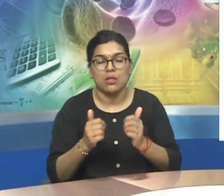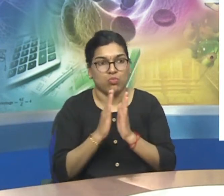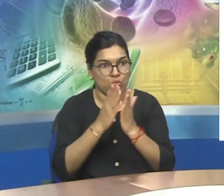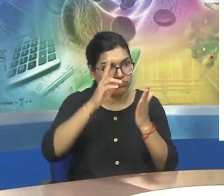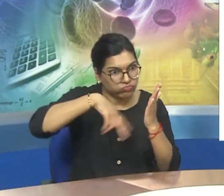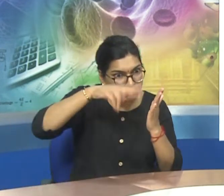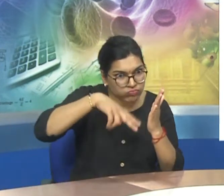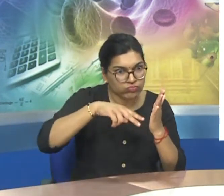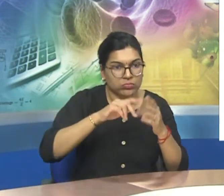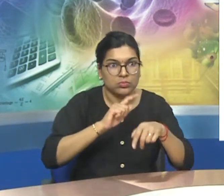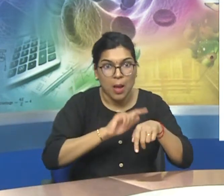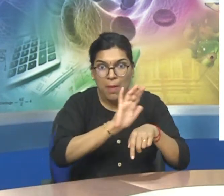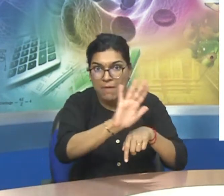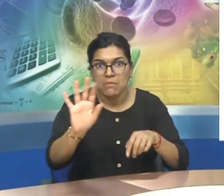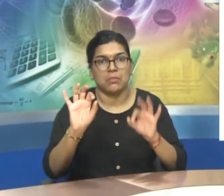hobby.